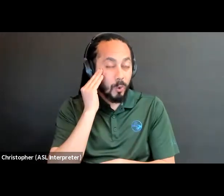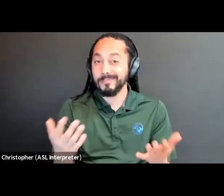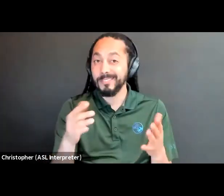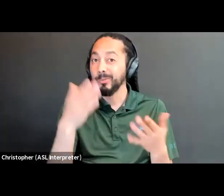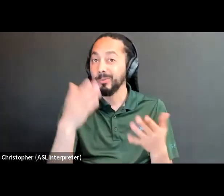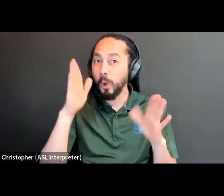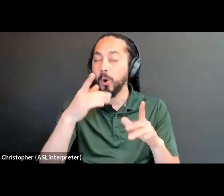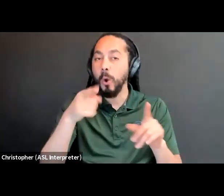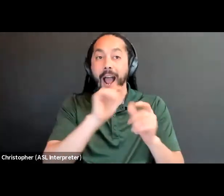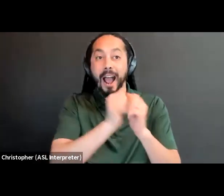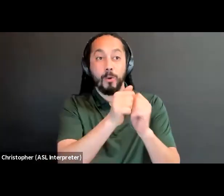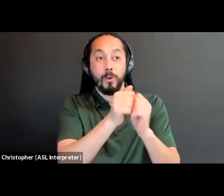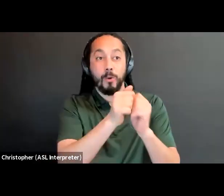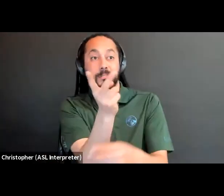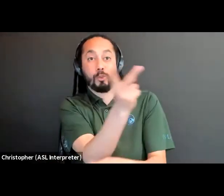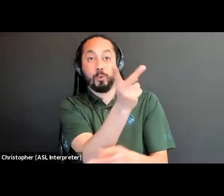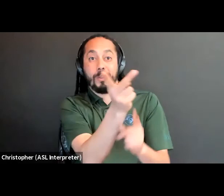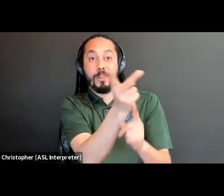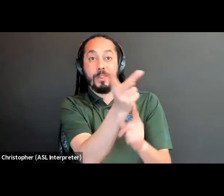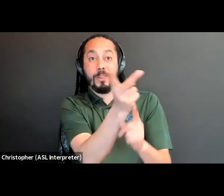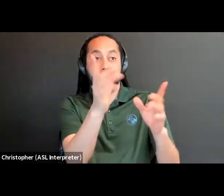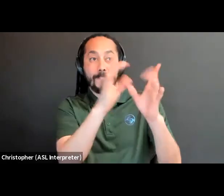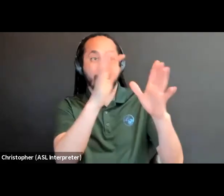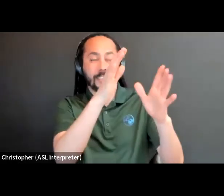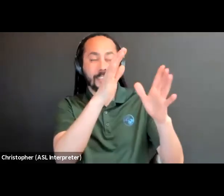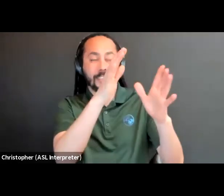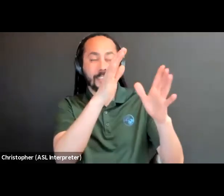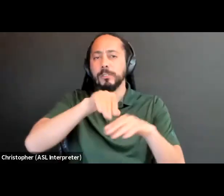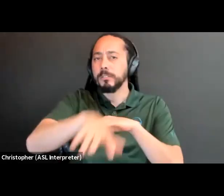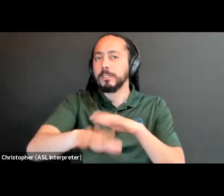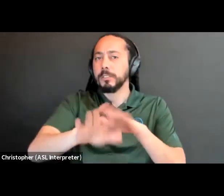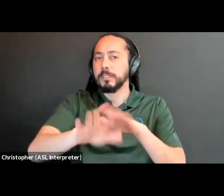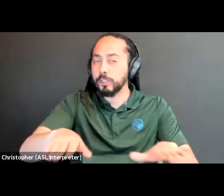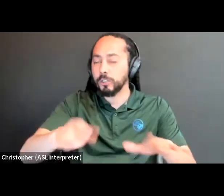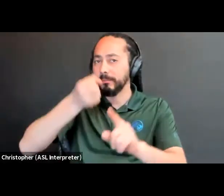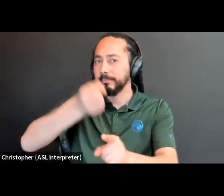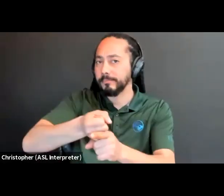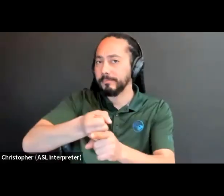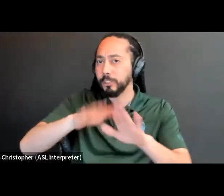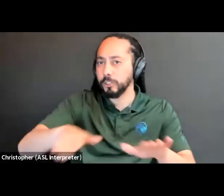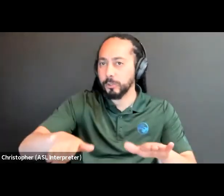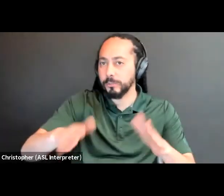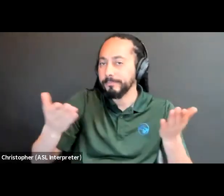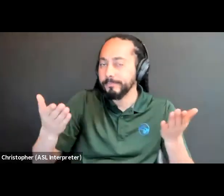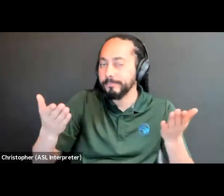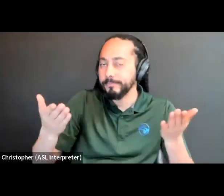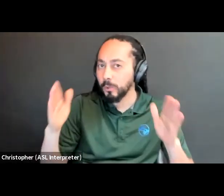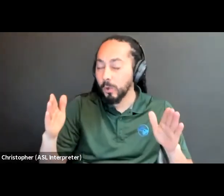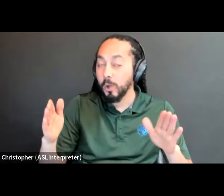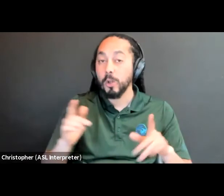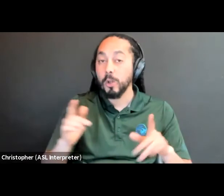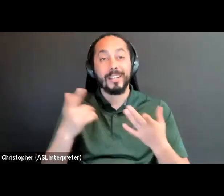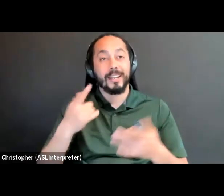child or with parents unless you look at what the effects of the abuse might be. And you're asking the question then, why does the